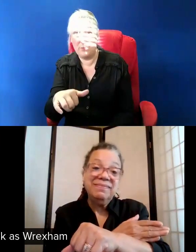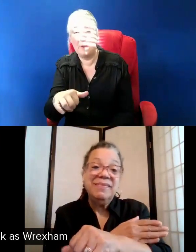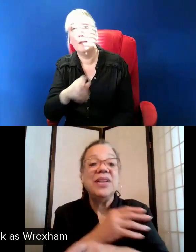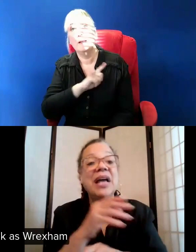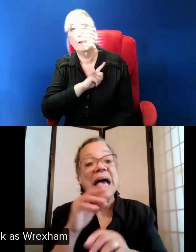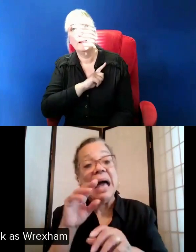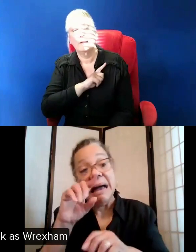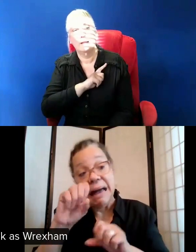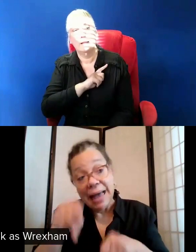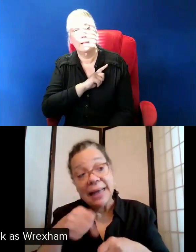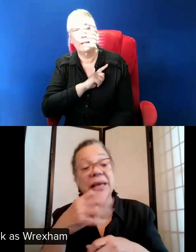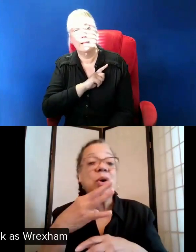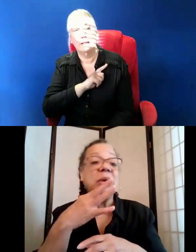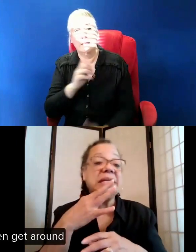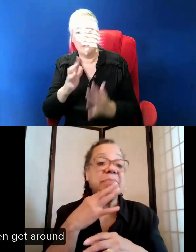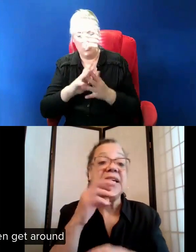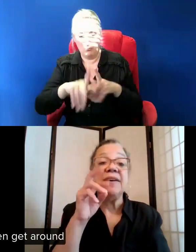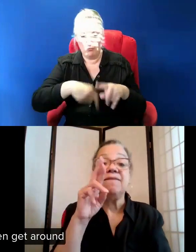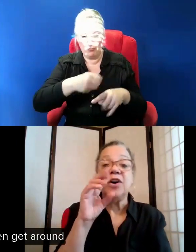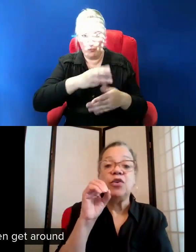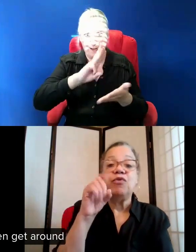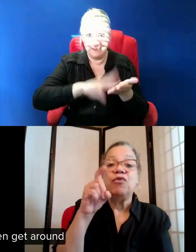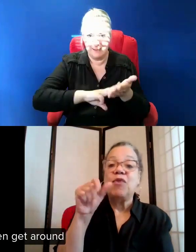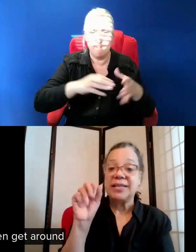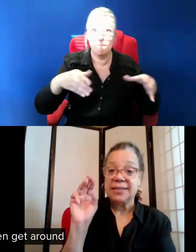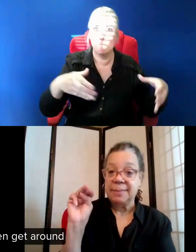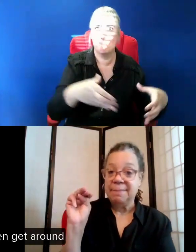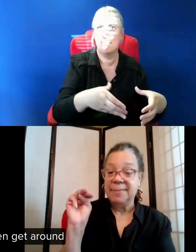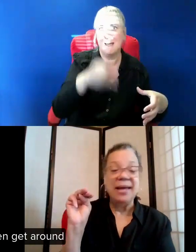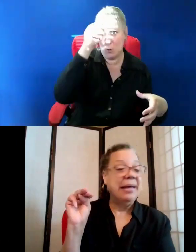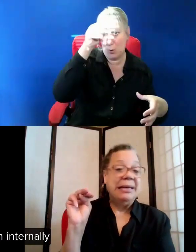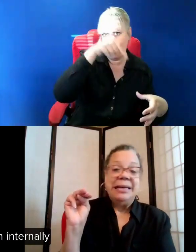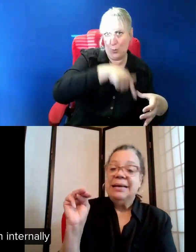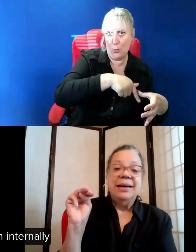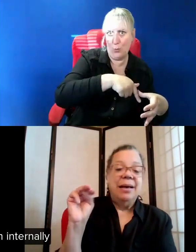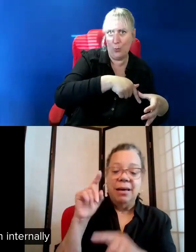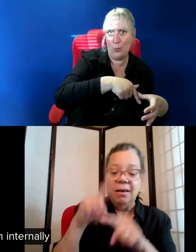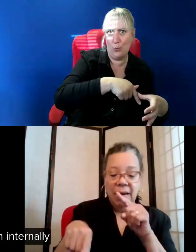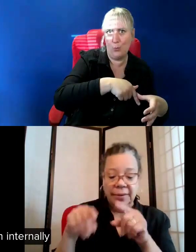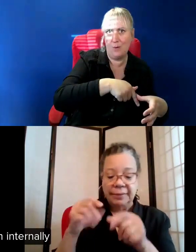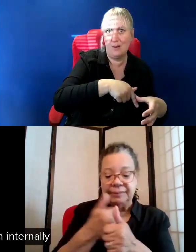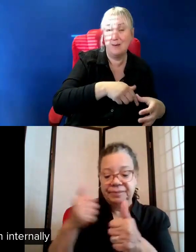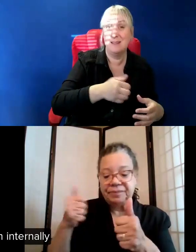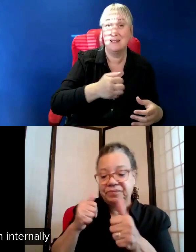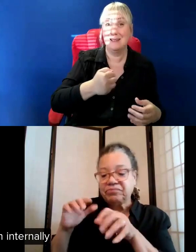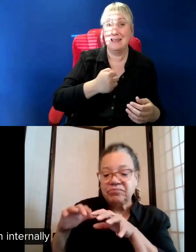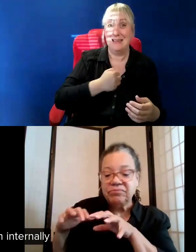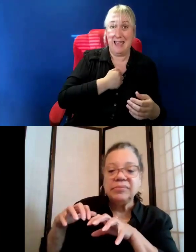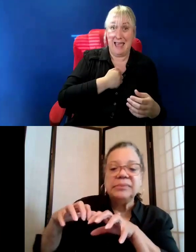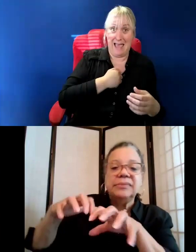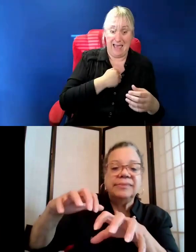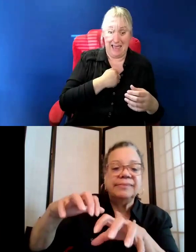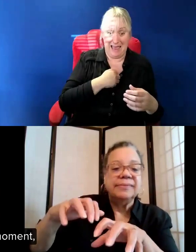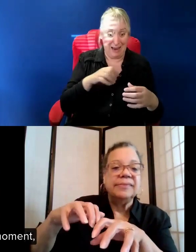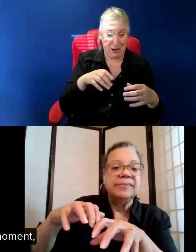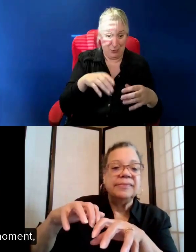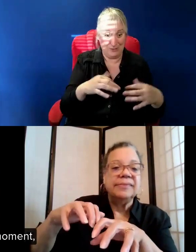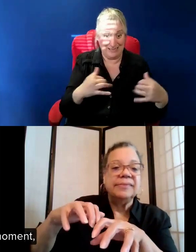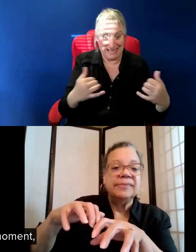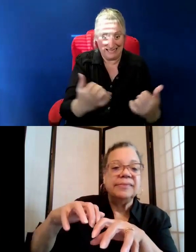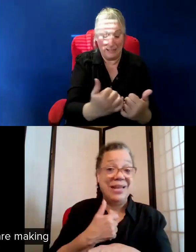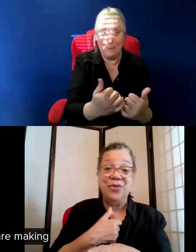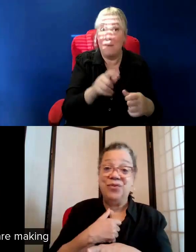only speak as Wrexham, and I can't even get around our stadium internally at